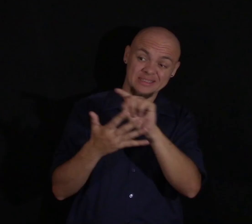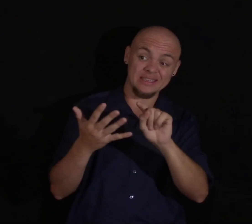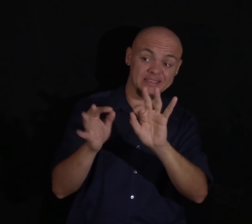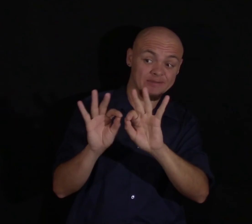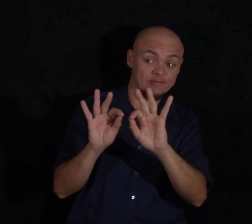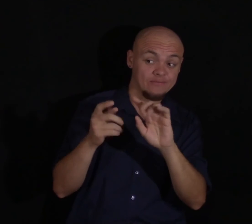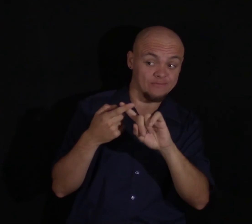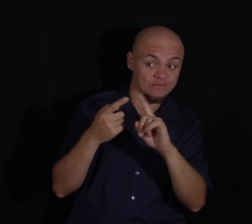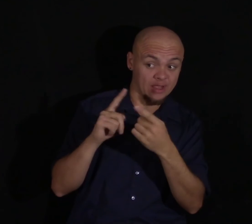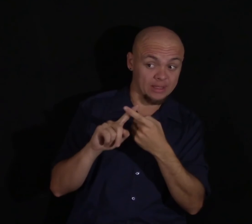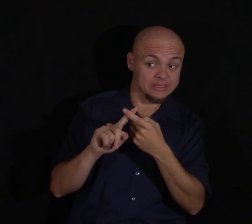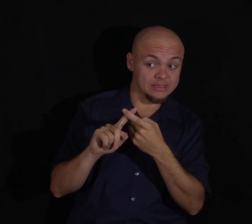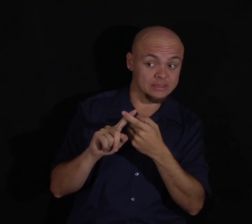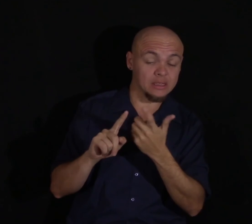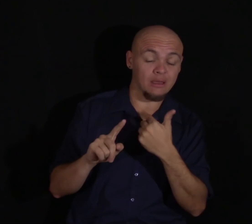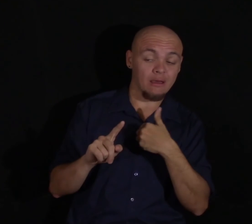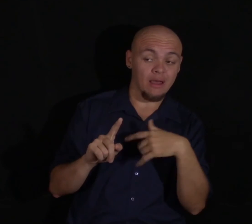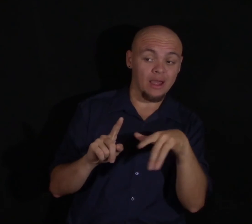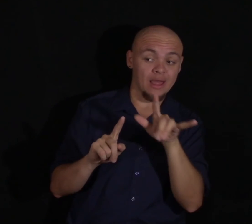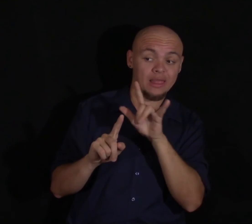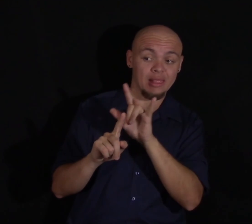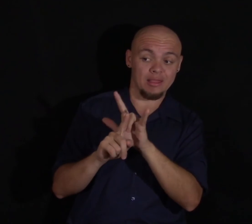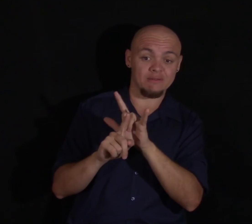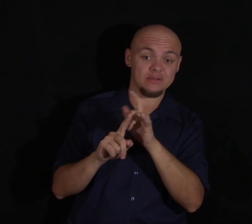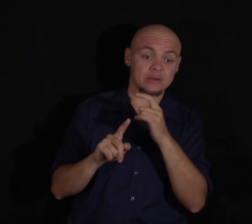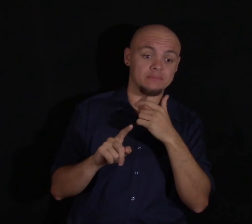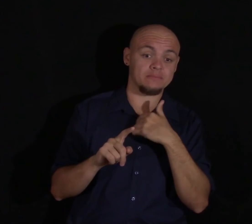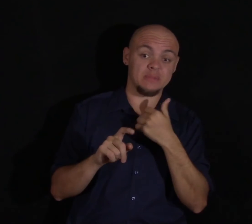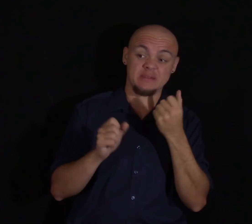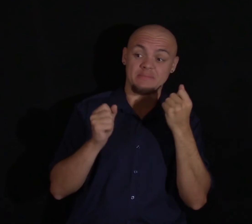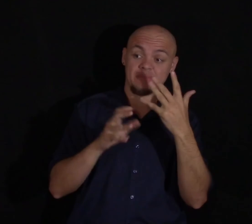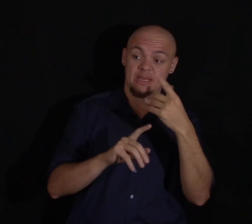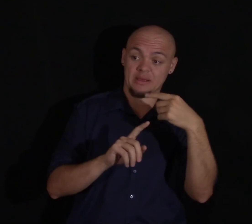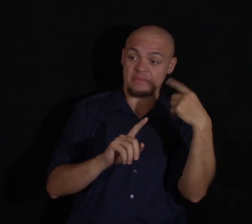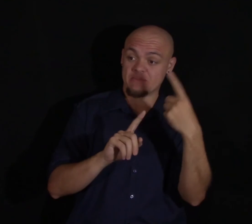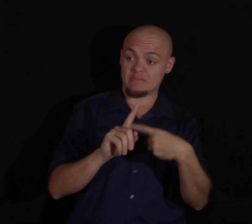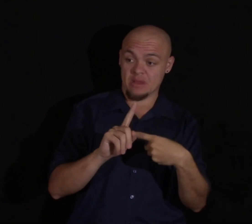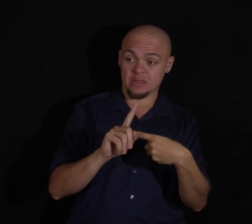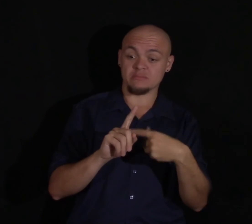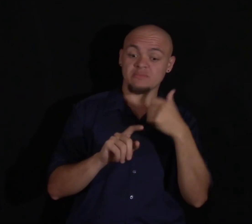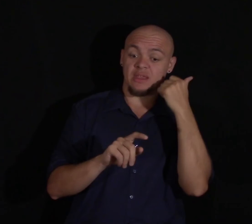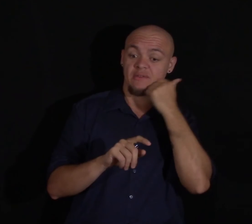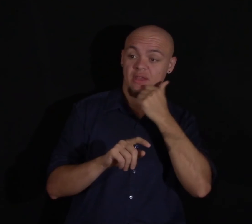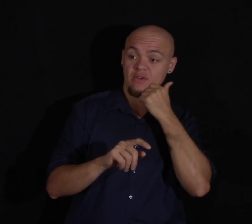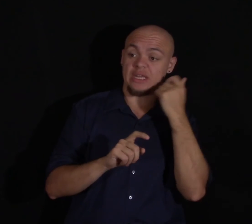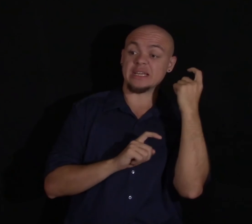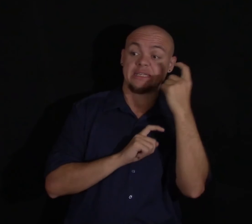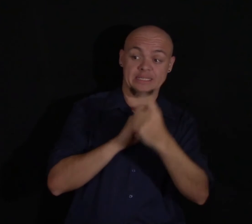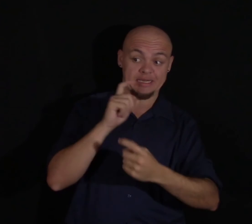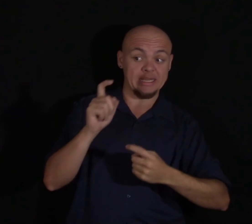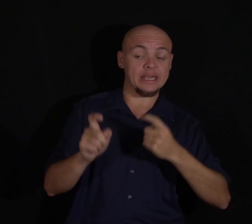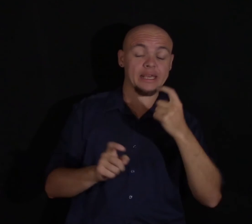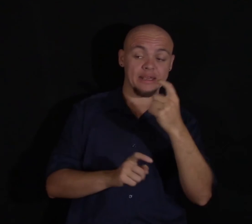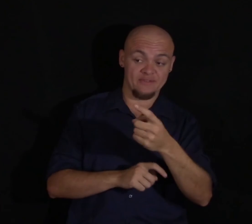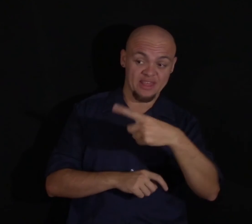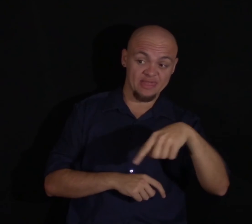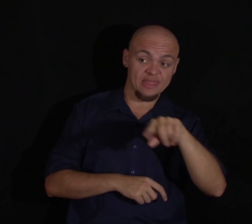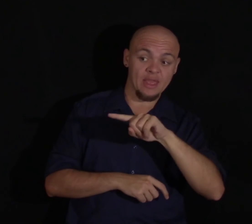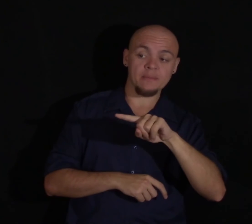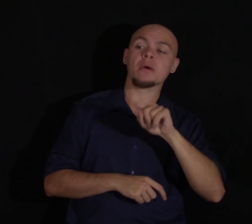have, unknown to them, been for many months in the habits of daily kindness towards them. But they believe that I wish